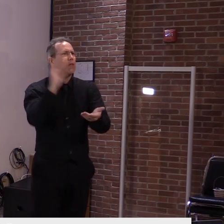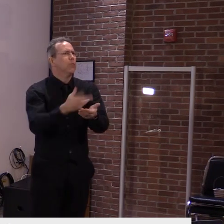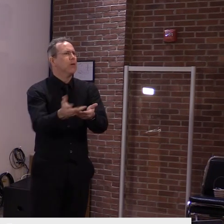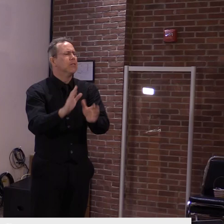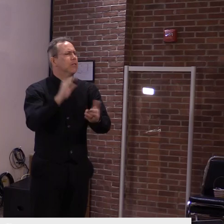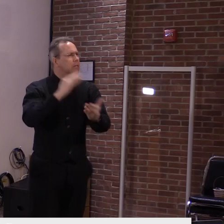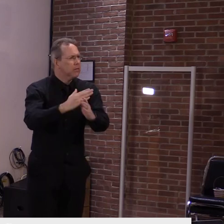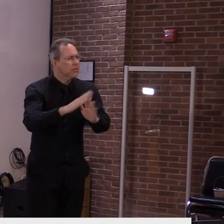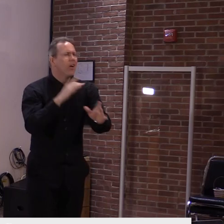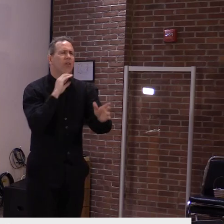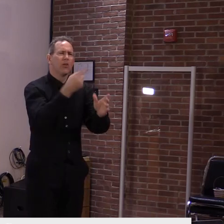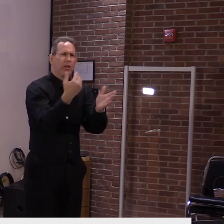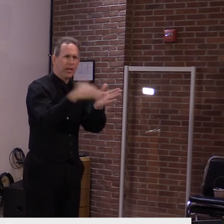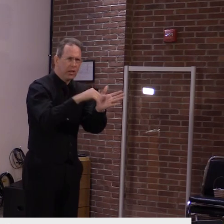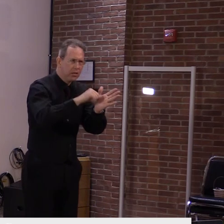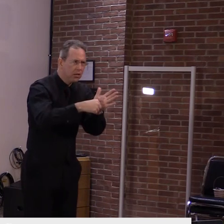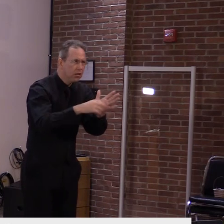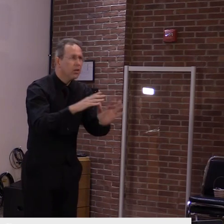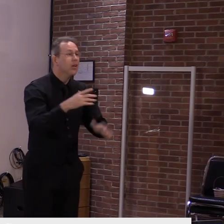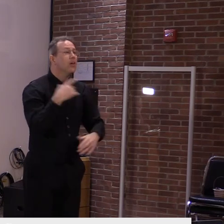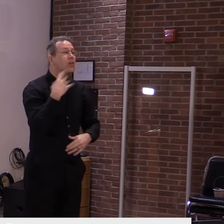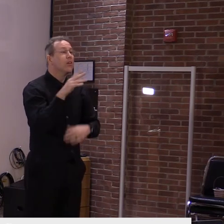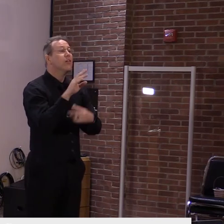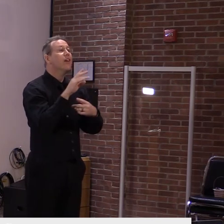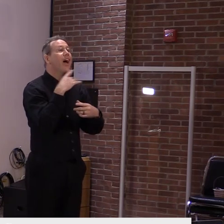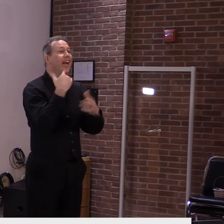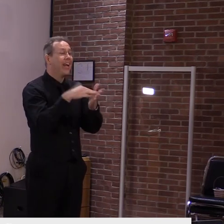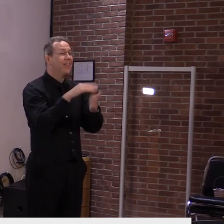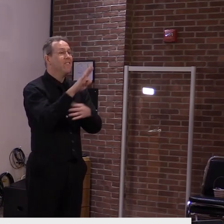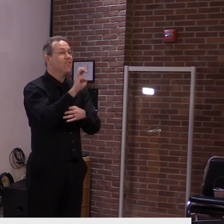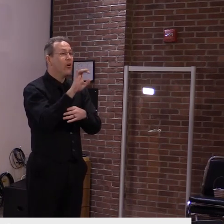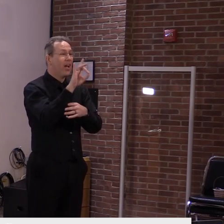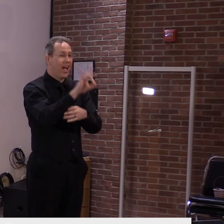this. 488 doses to